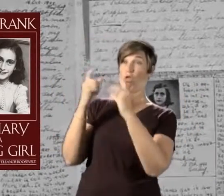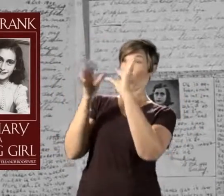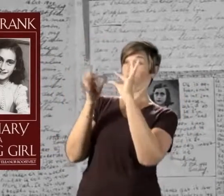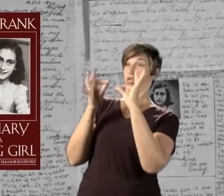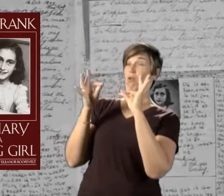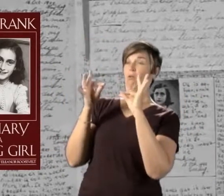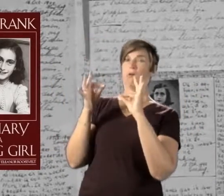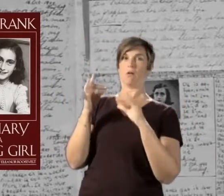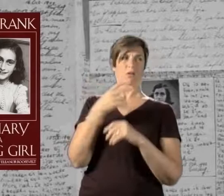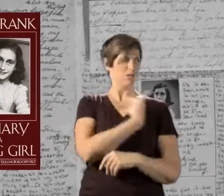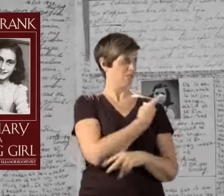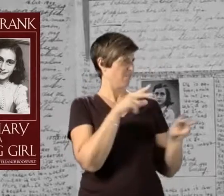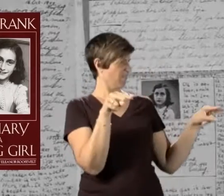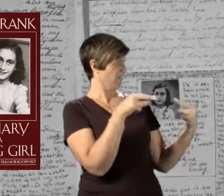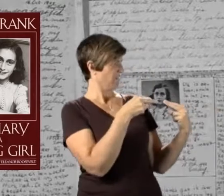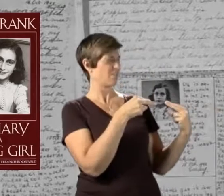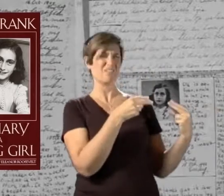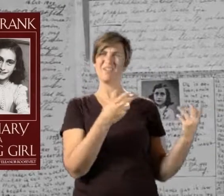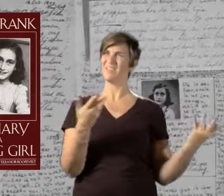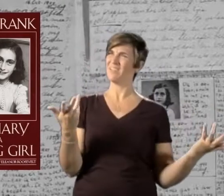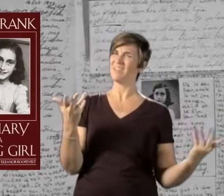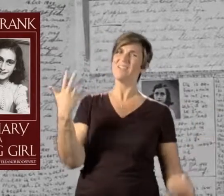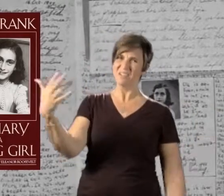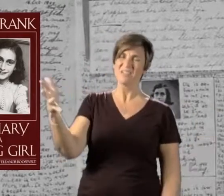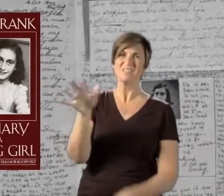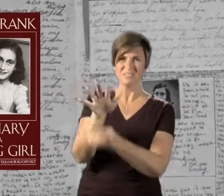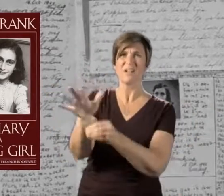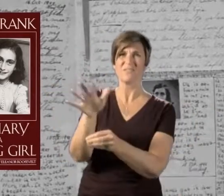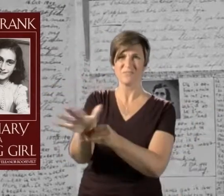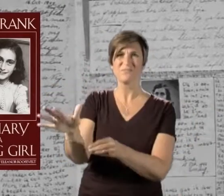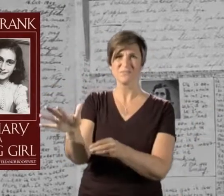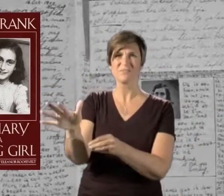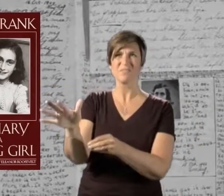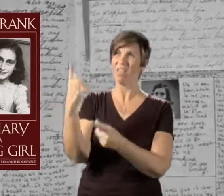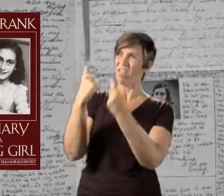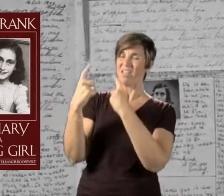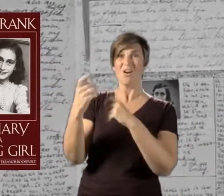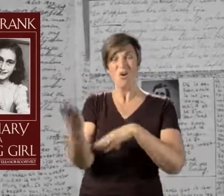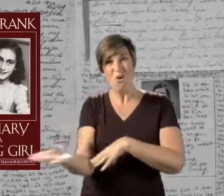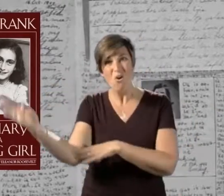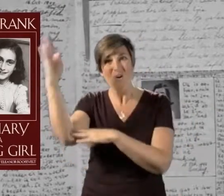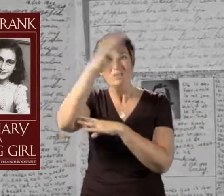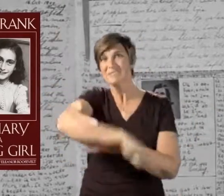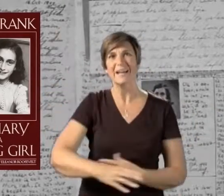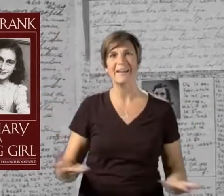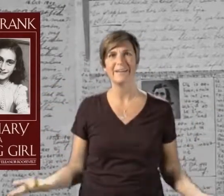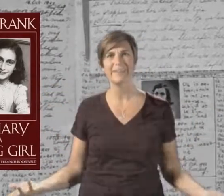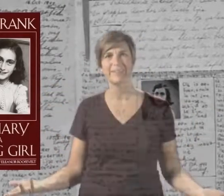And yet, we are both sick of all the remarks, plus all the questioning that go on the whole day